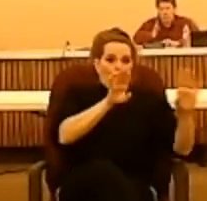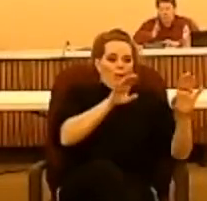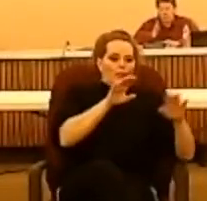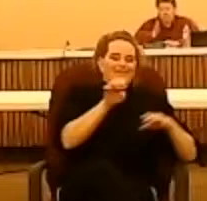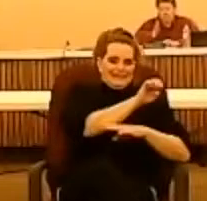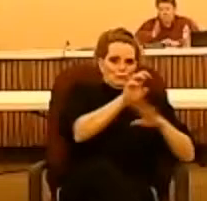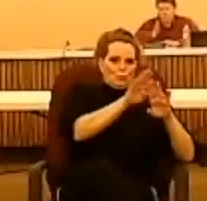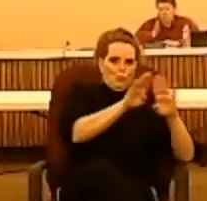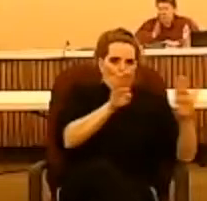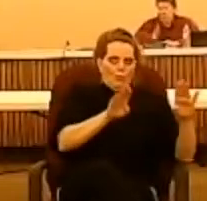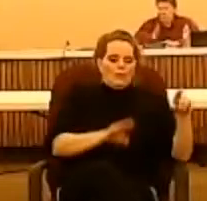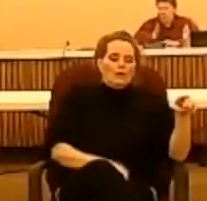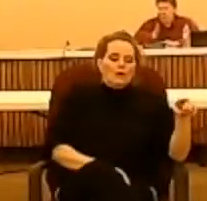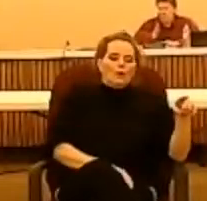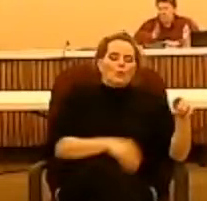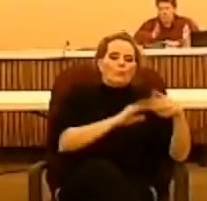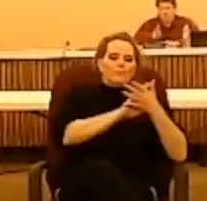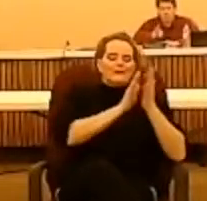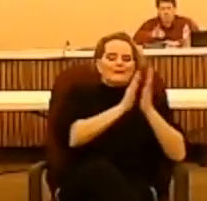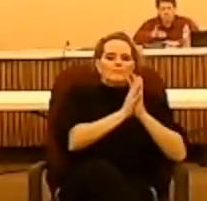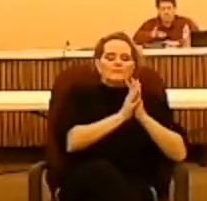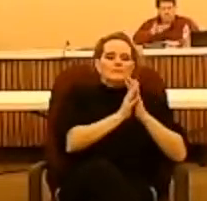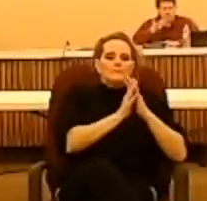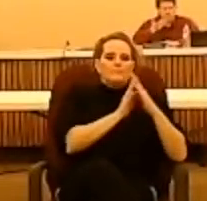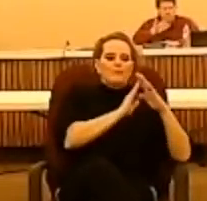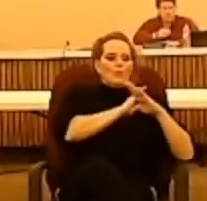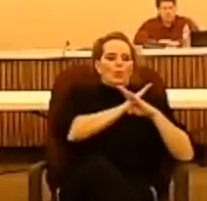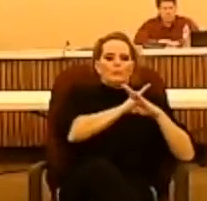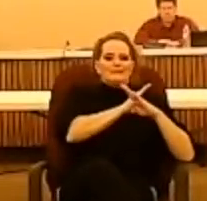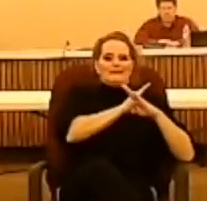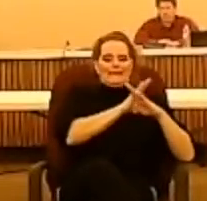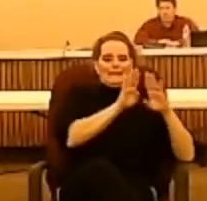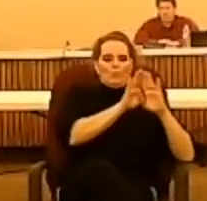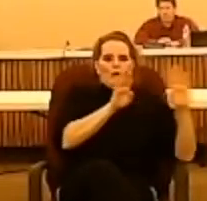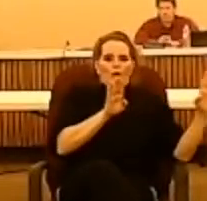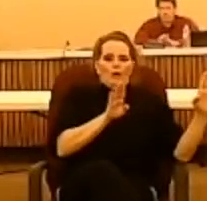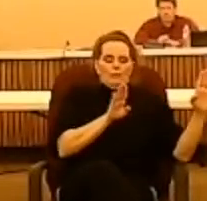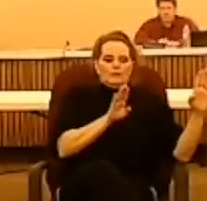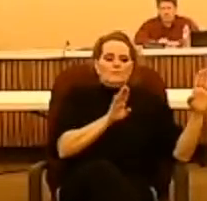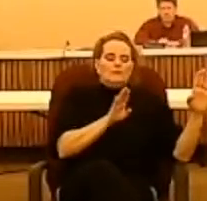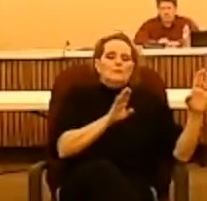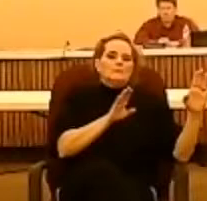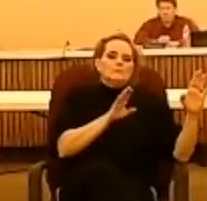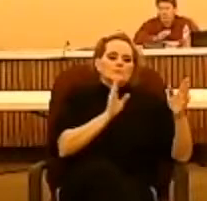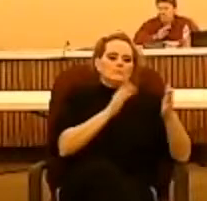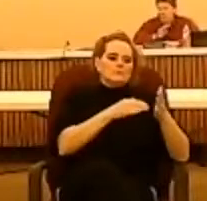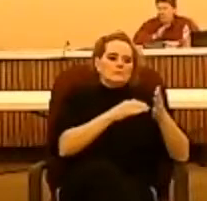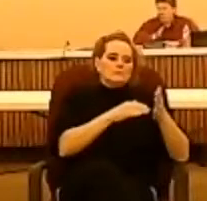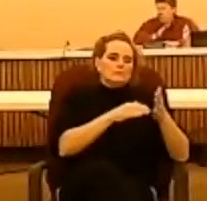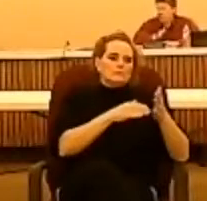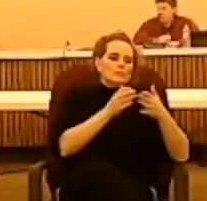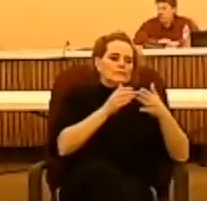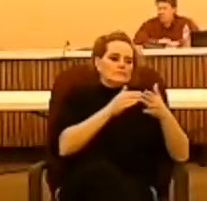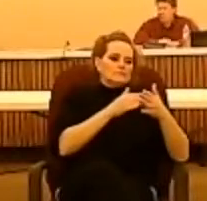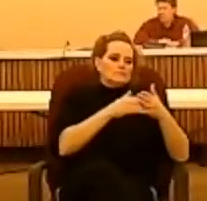the retaining wall for the, what's often referred to as the rec